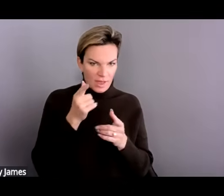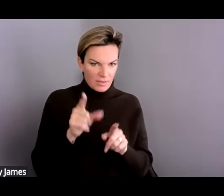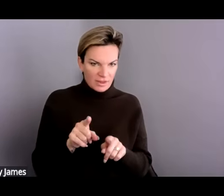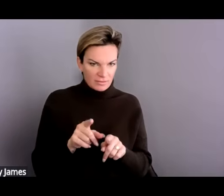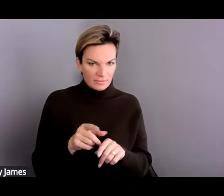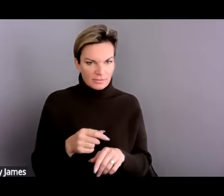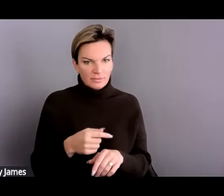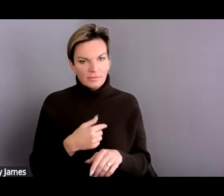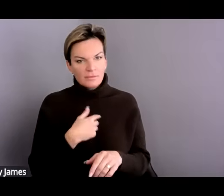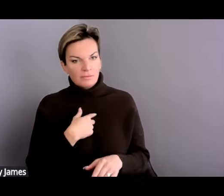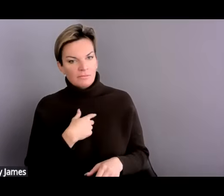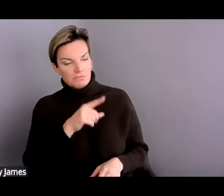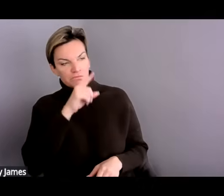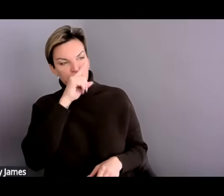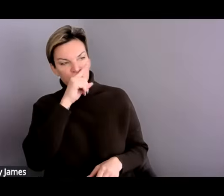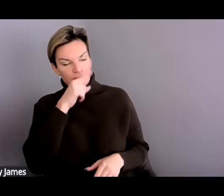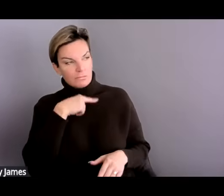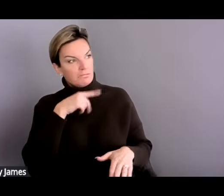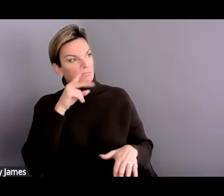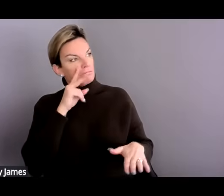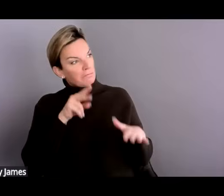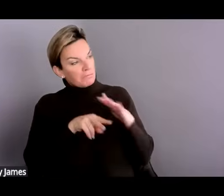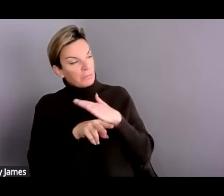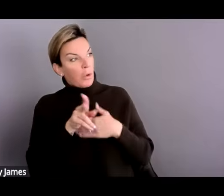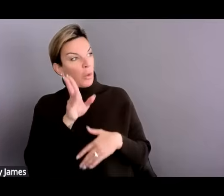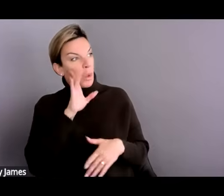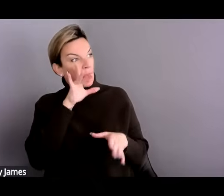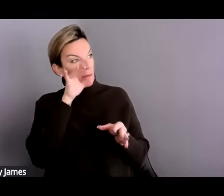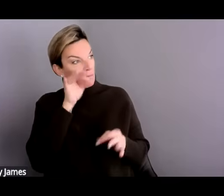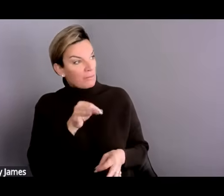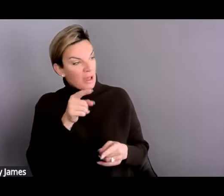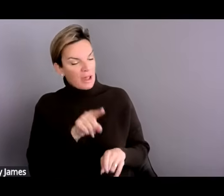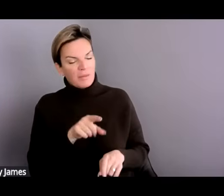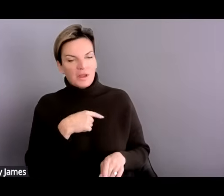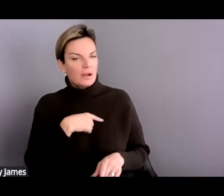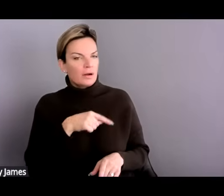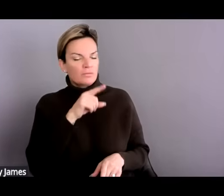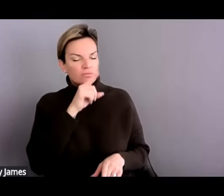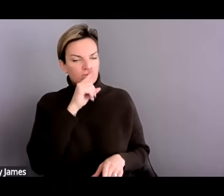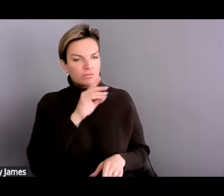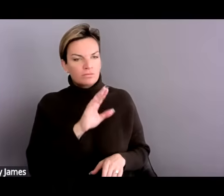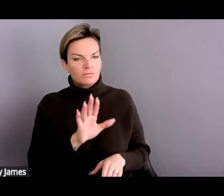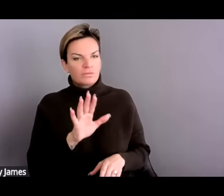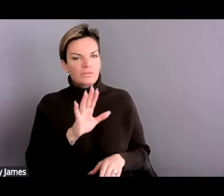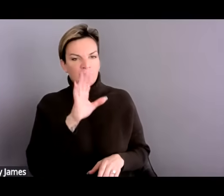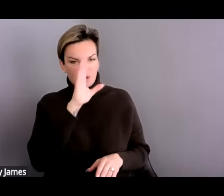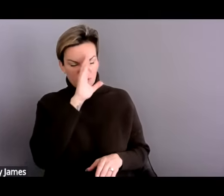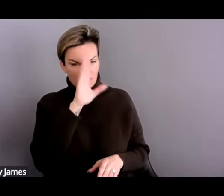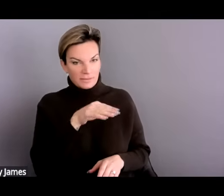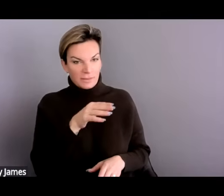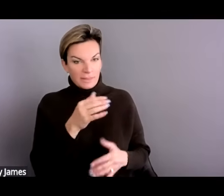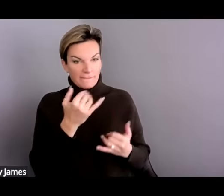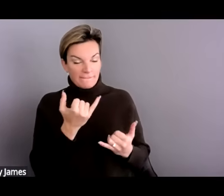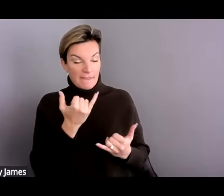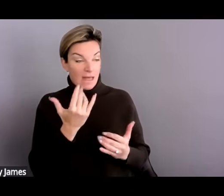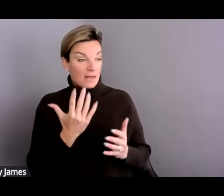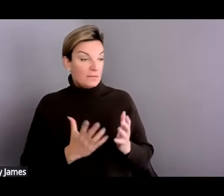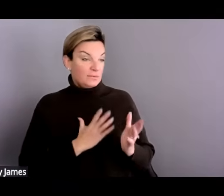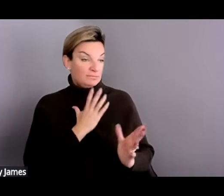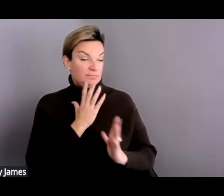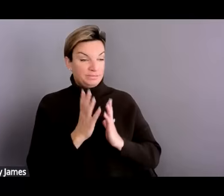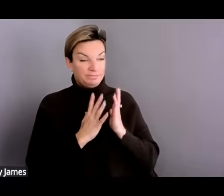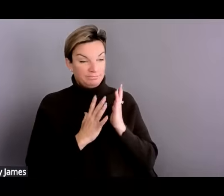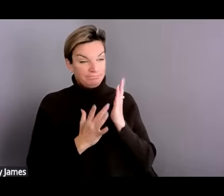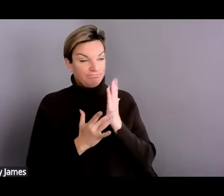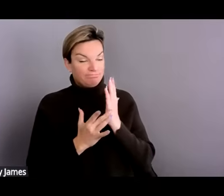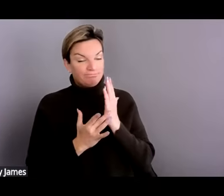anything. But again, I just know that now, particularly with increasingly sophisticated technology